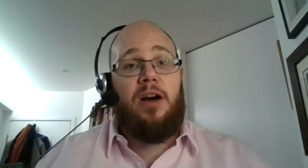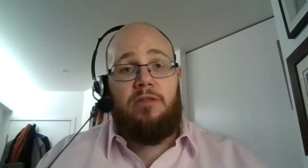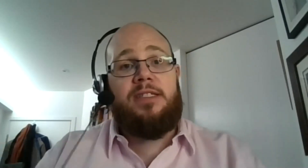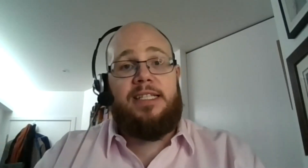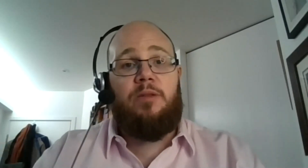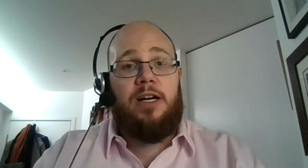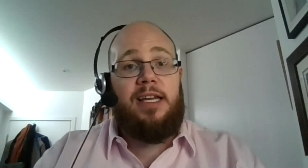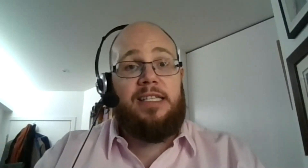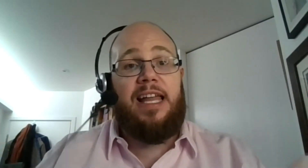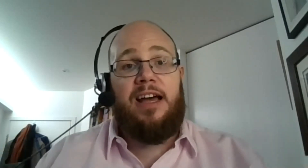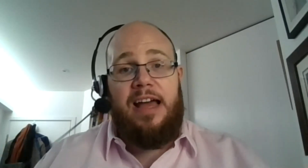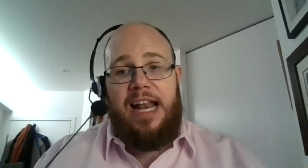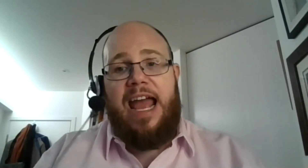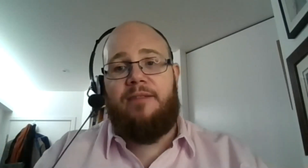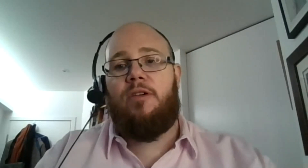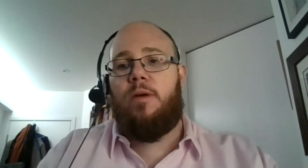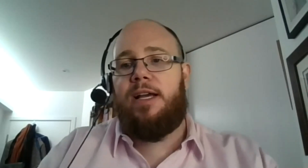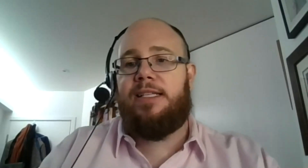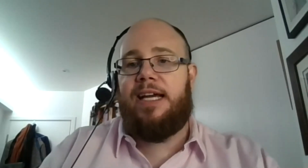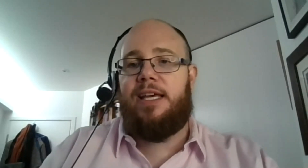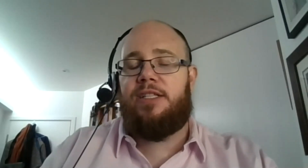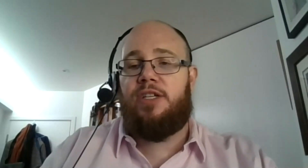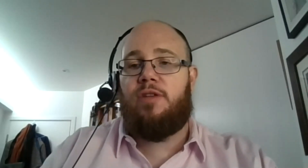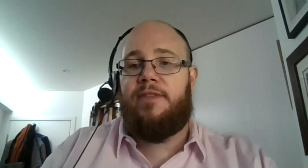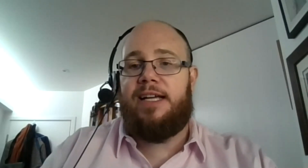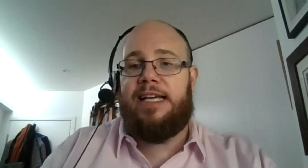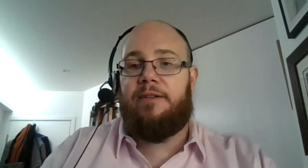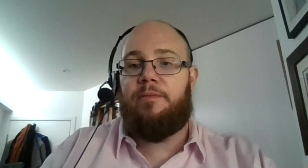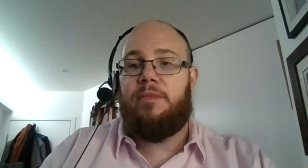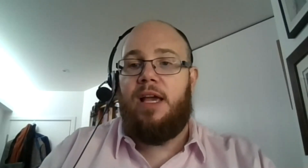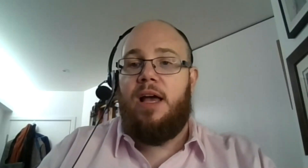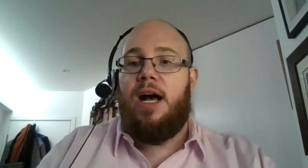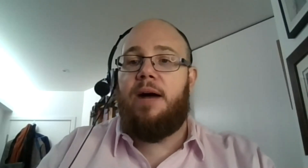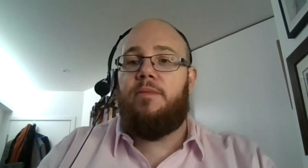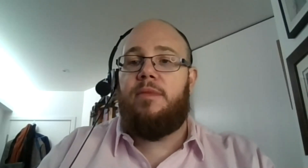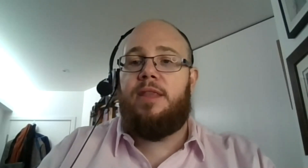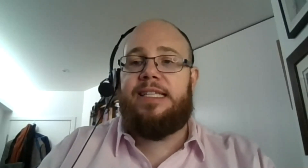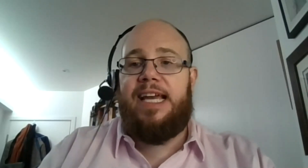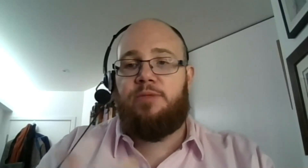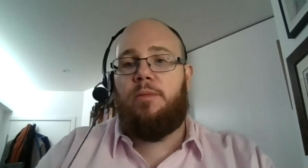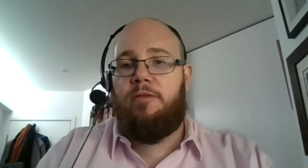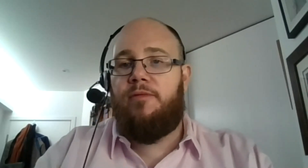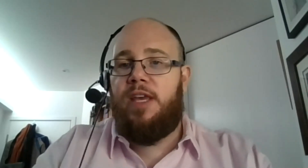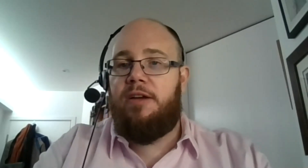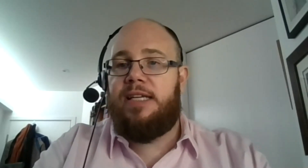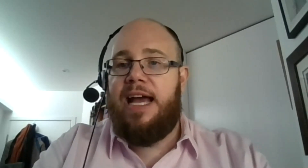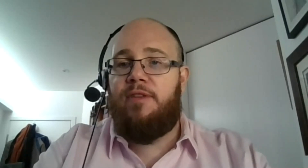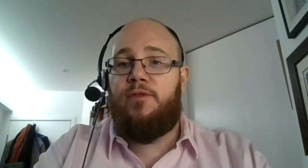whole city working together and everyone working together to drive that down. The tiers will be reviewed every